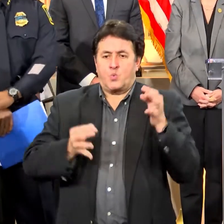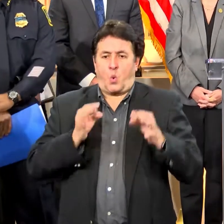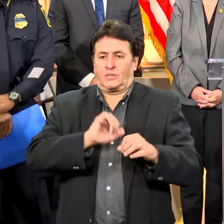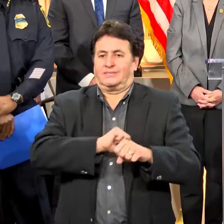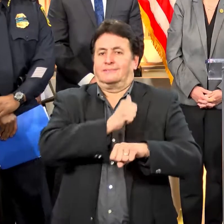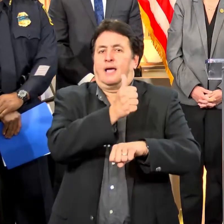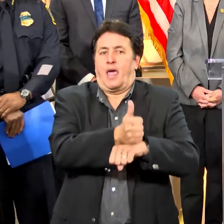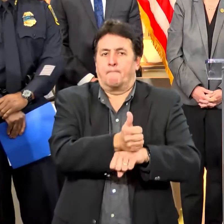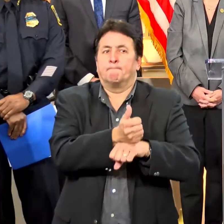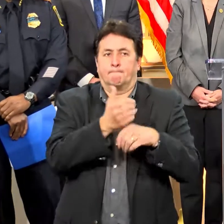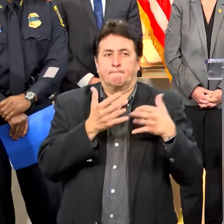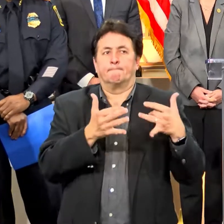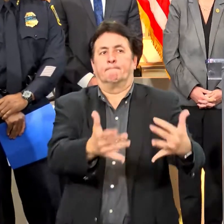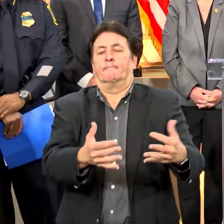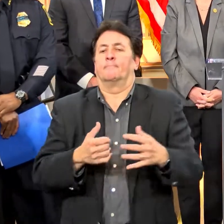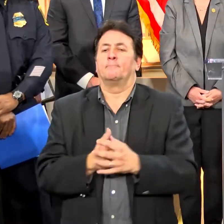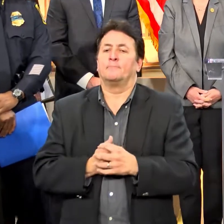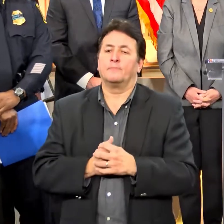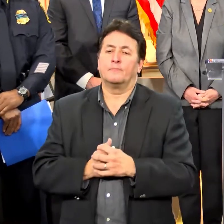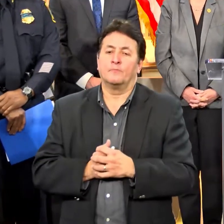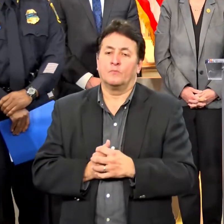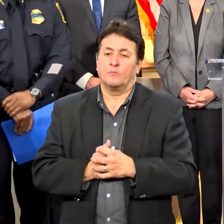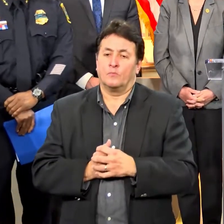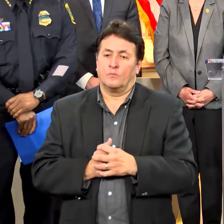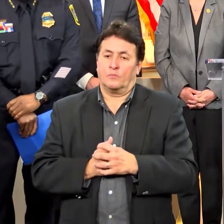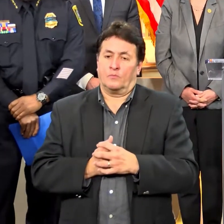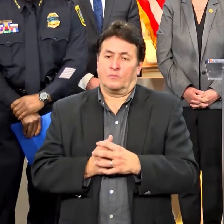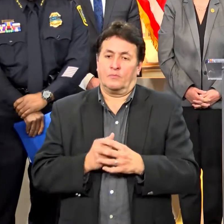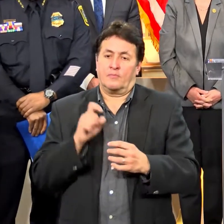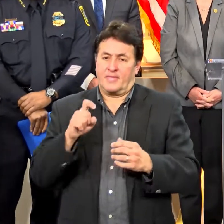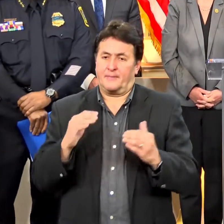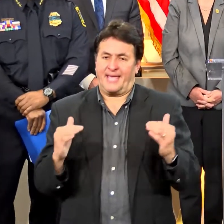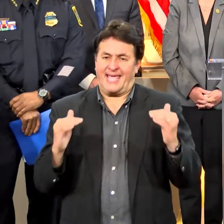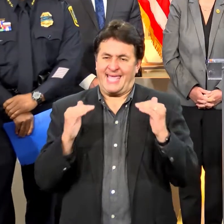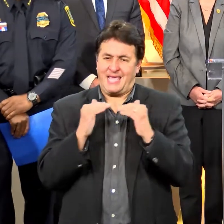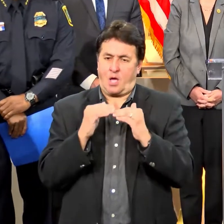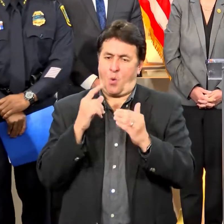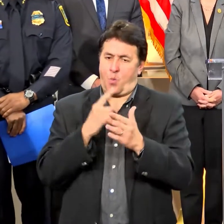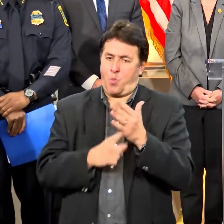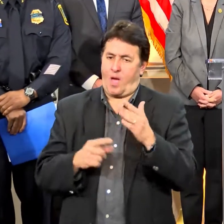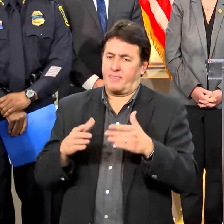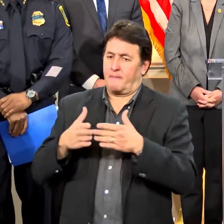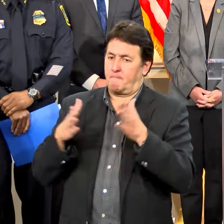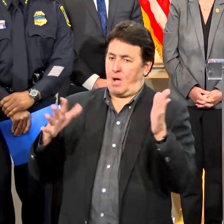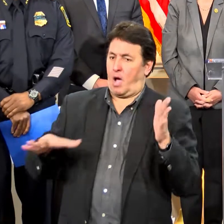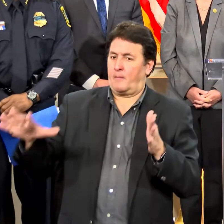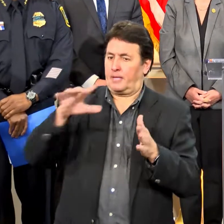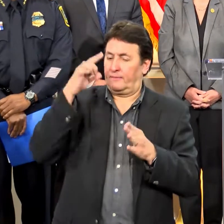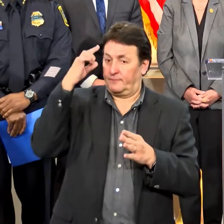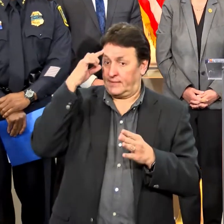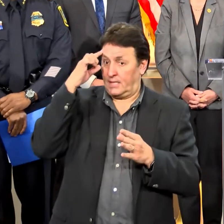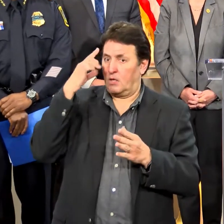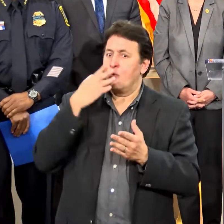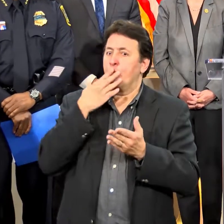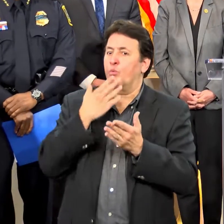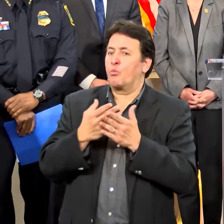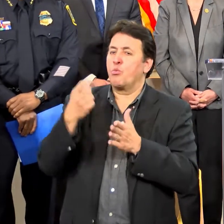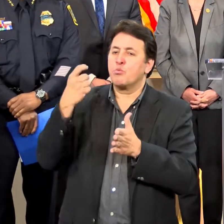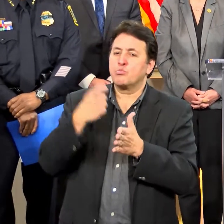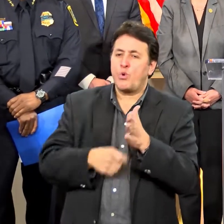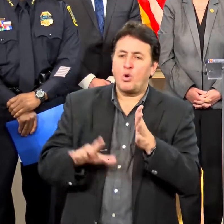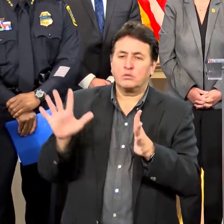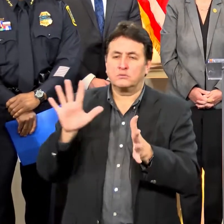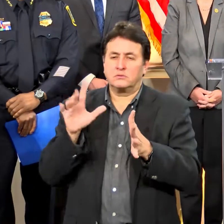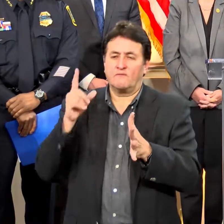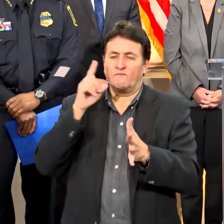would require that the cost of a bail bond be equal to what the public generally believes to be the cost of such a bond rather than